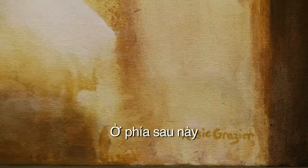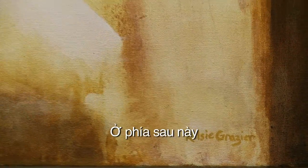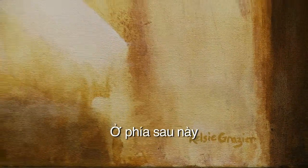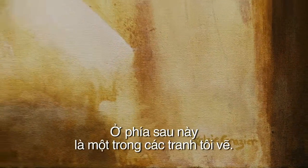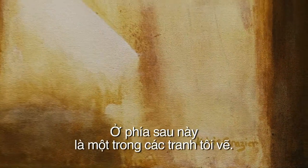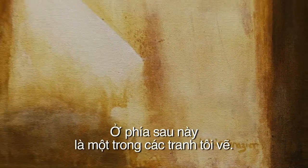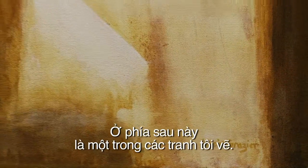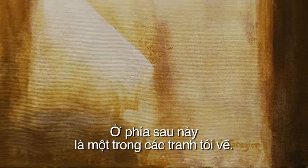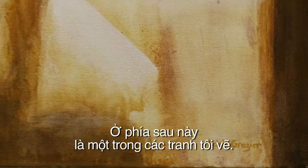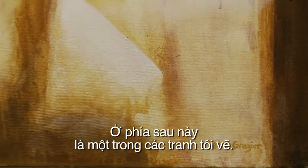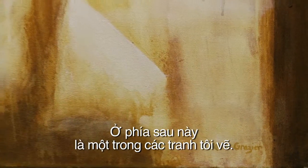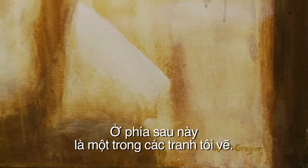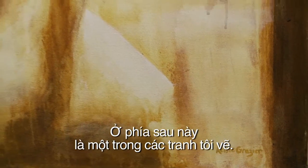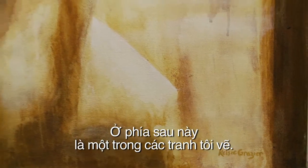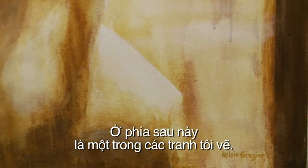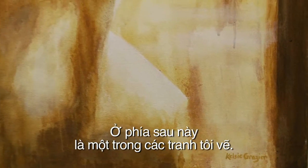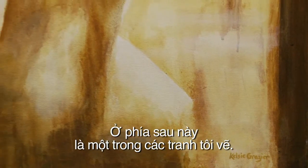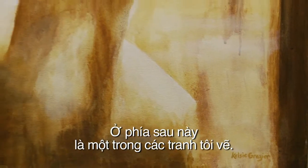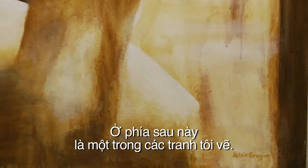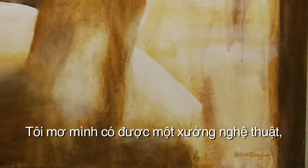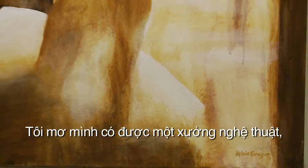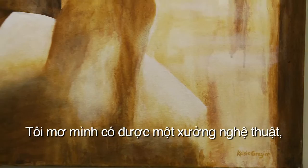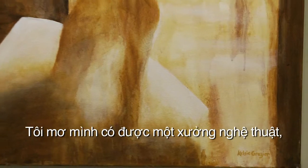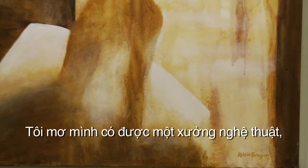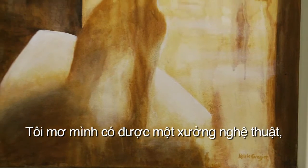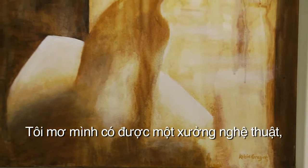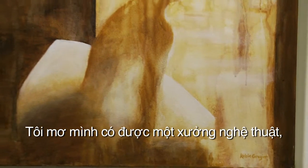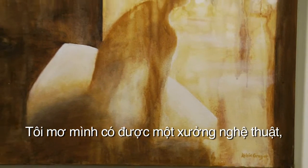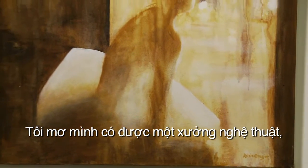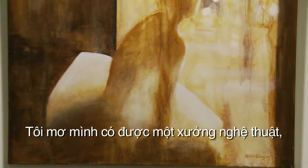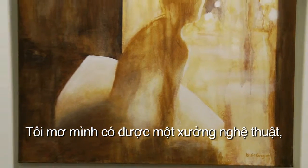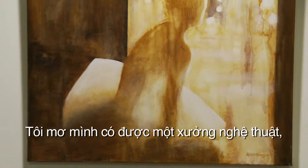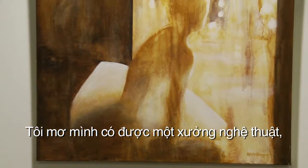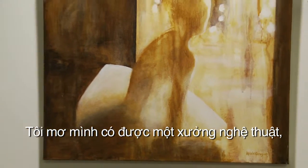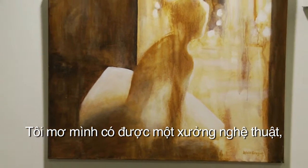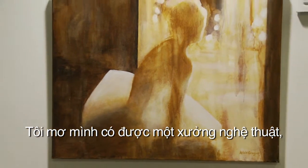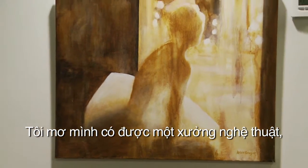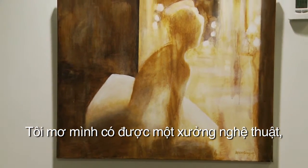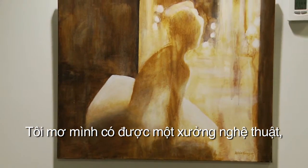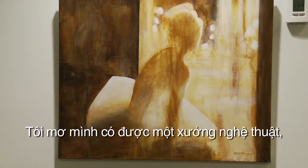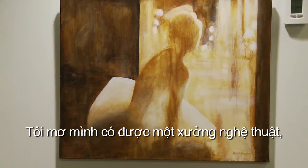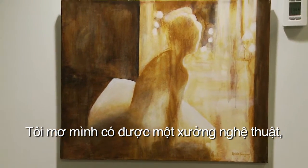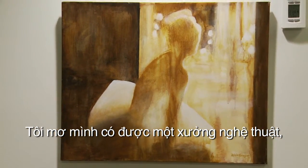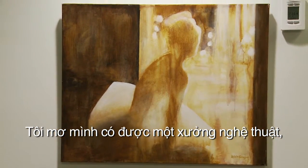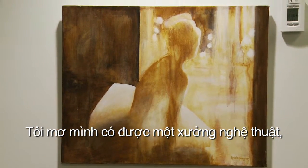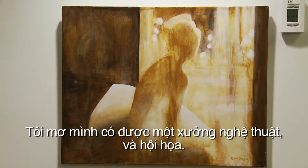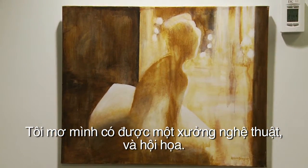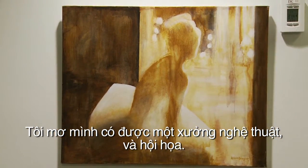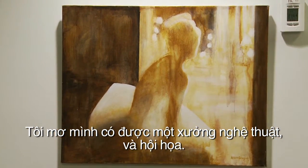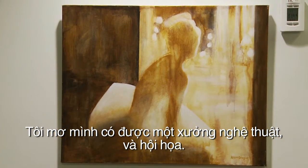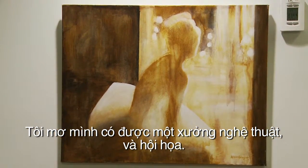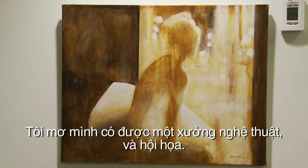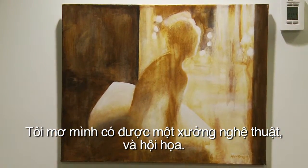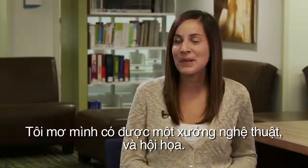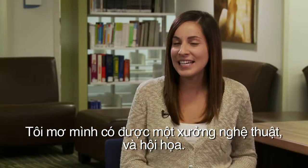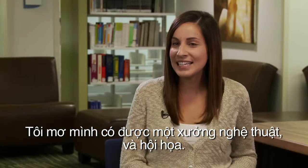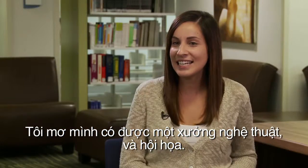paintings in behind here. I have dreams of having an art studio and painting